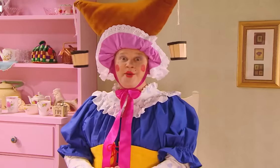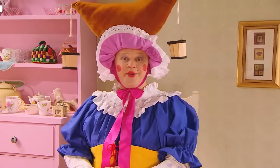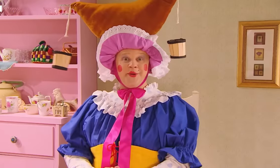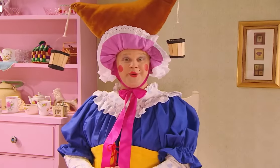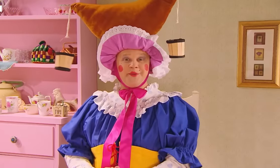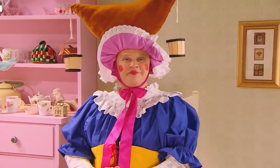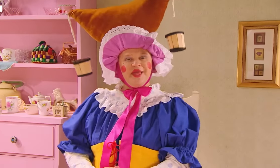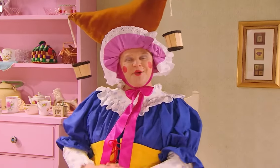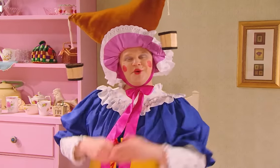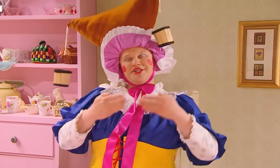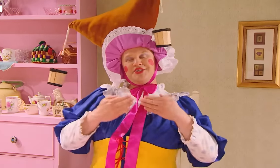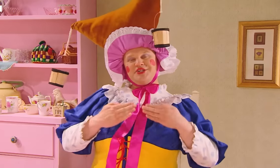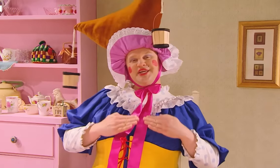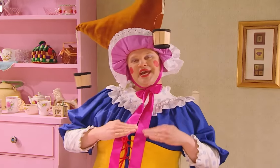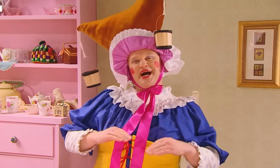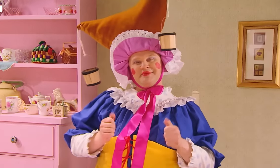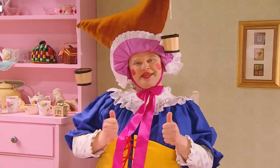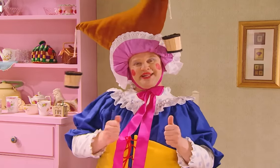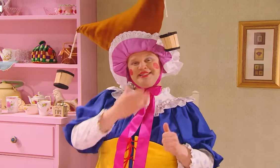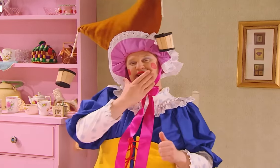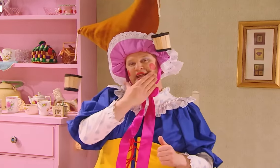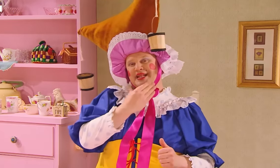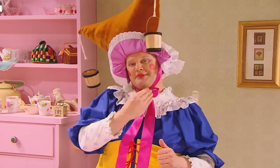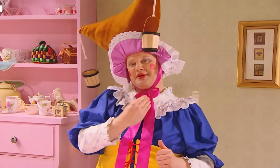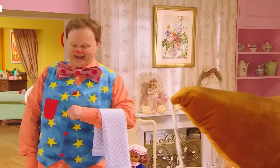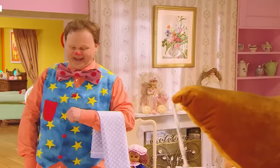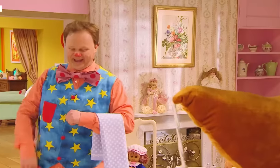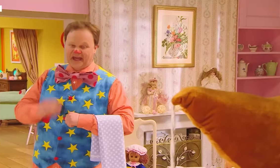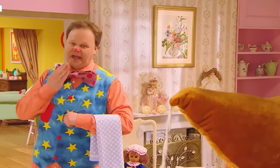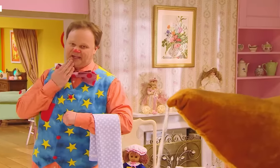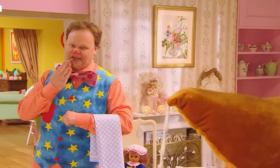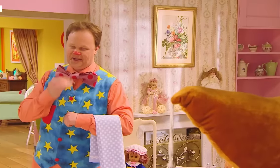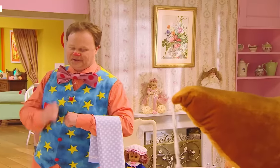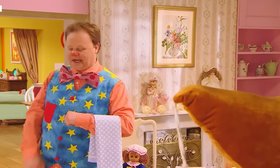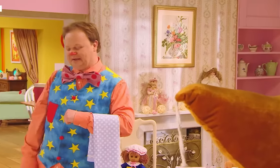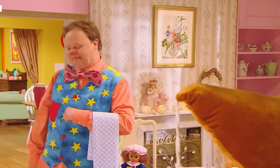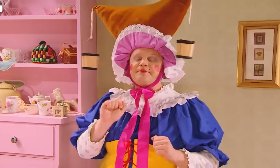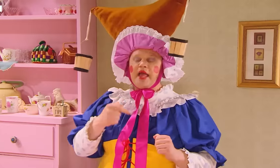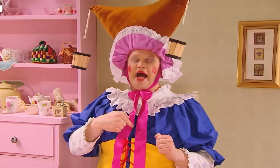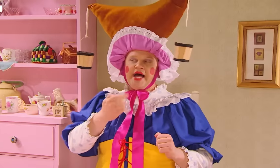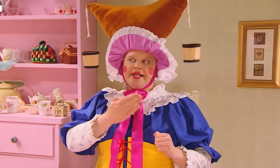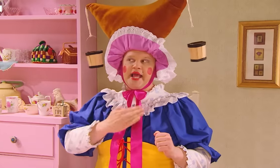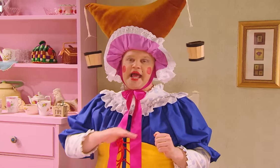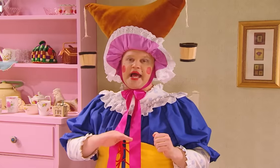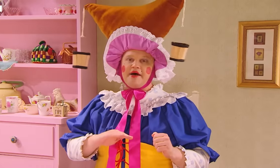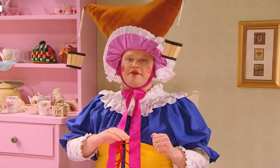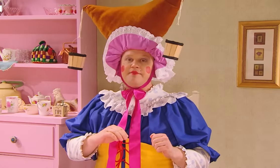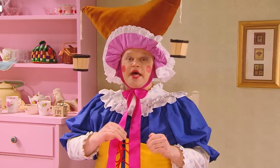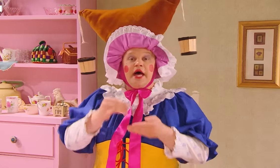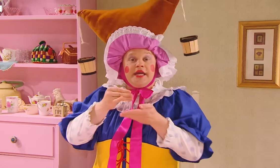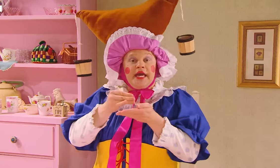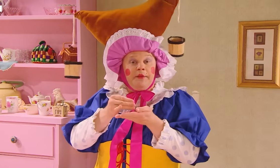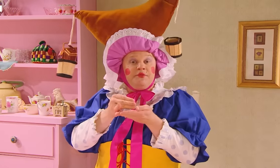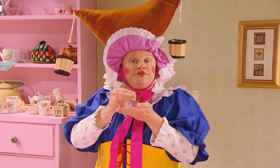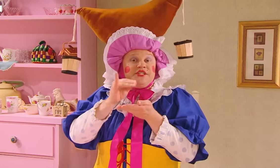Oh, what a charming gentleman. Thank you. Yes, I'll have a cup of